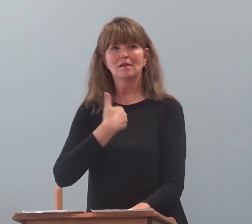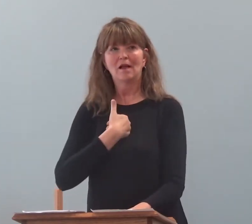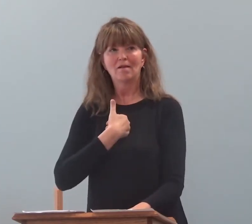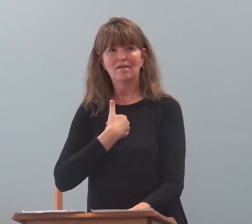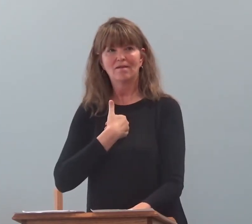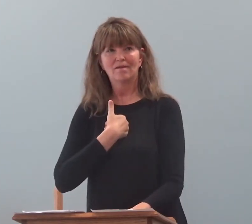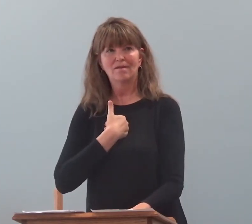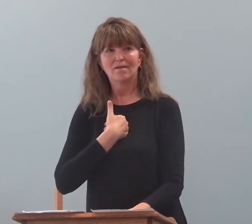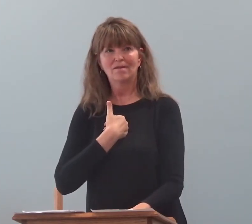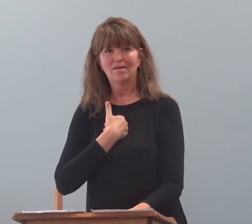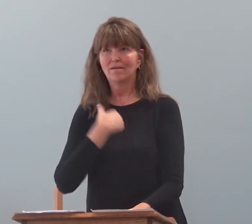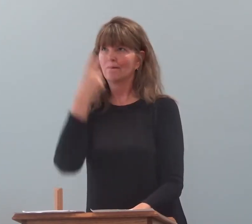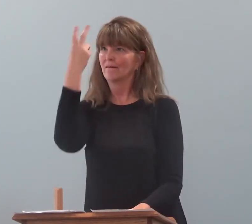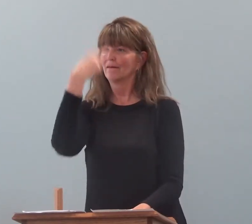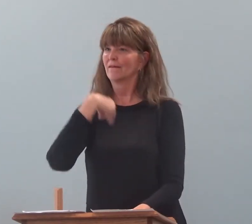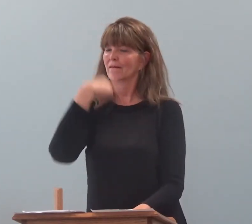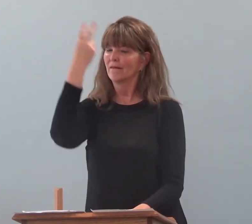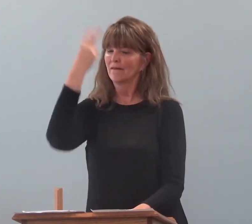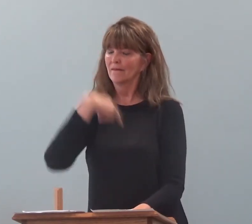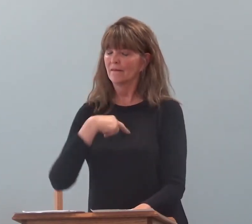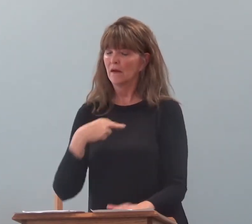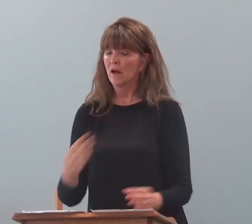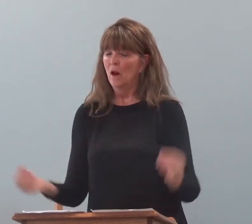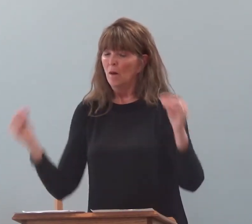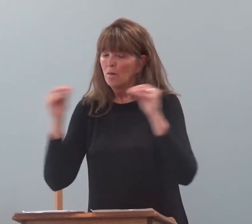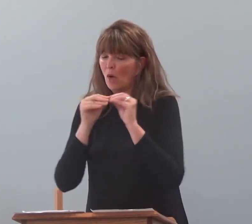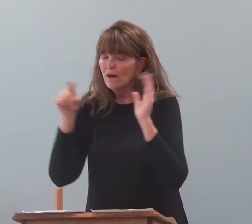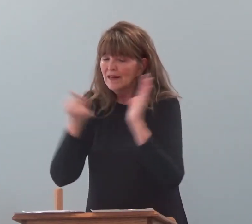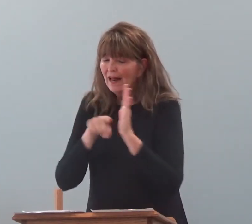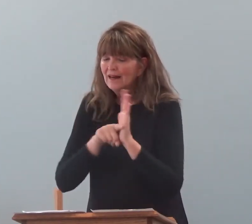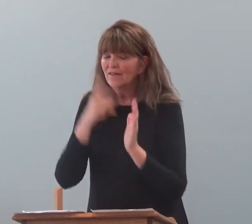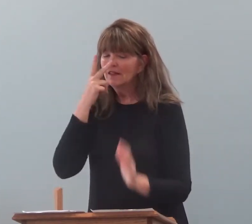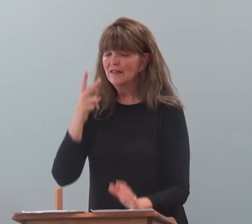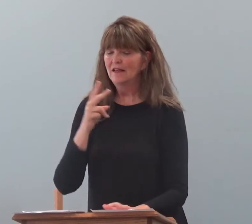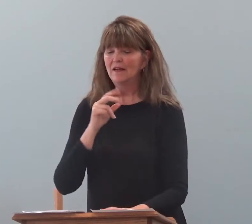But in fact, the more negatively that we do see ourselves,